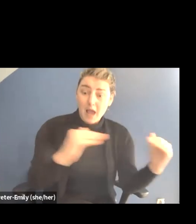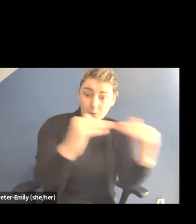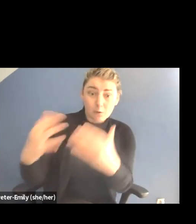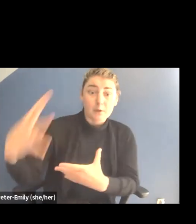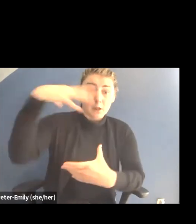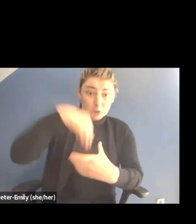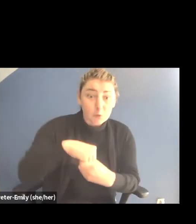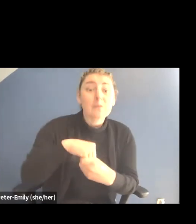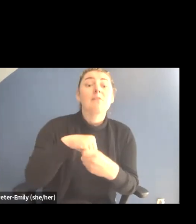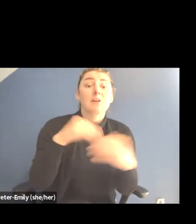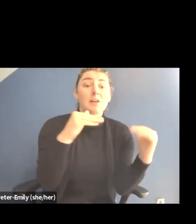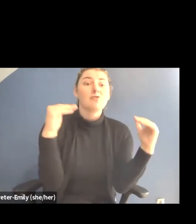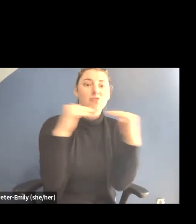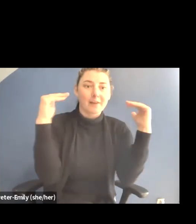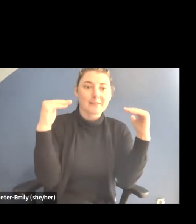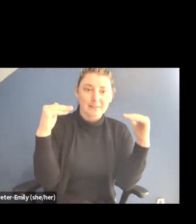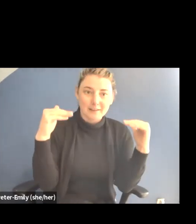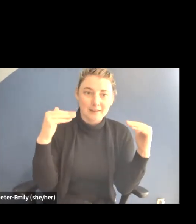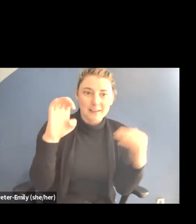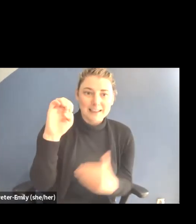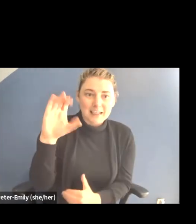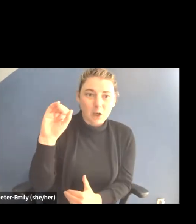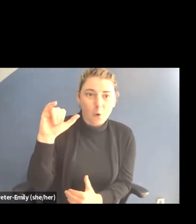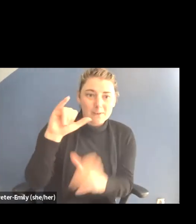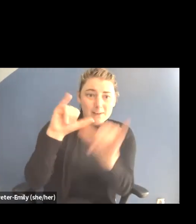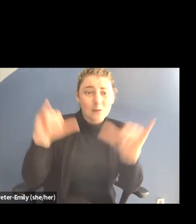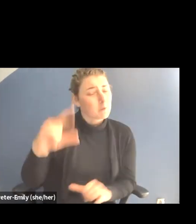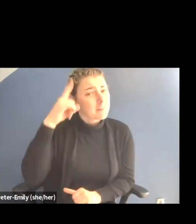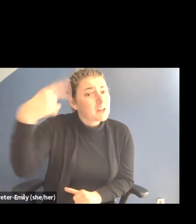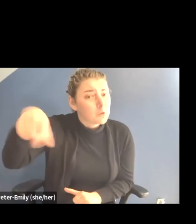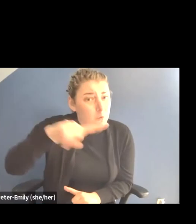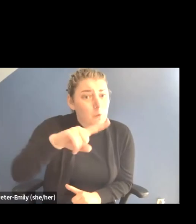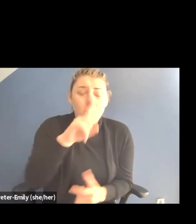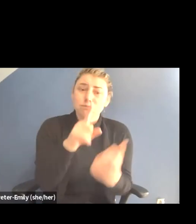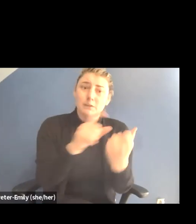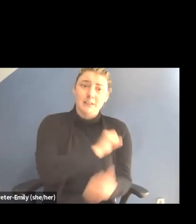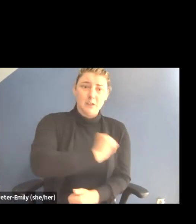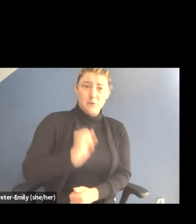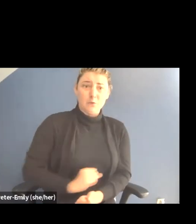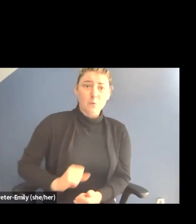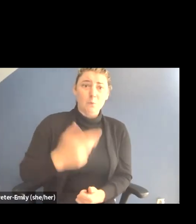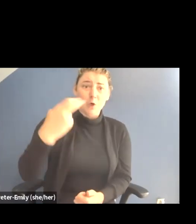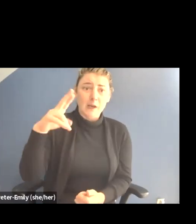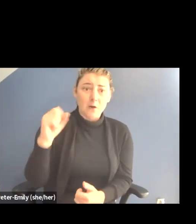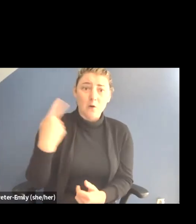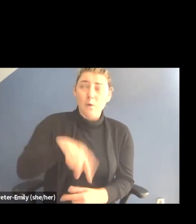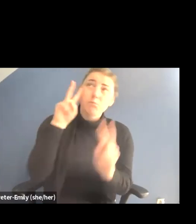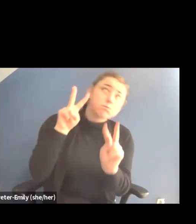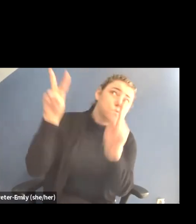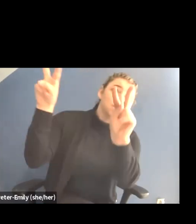cultural ecosystem. We believe you are superheroes and the roundtable is honored to act in service to you and our field at